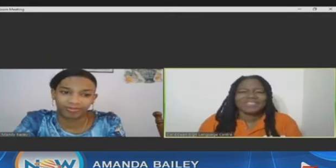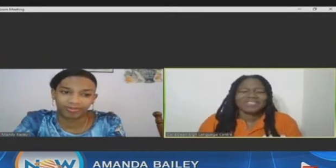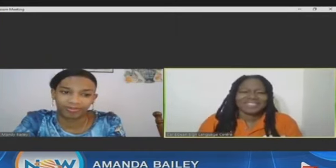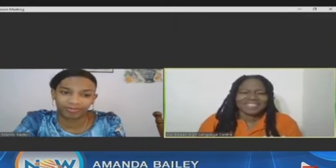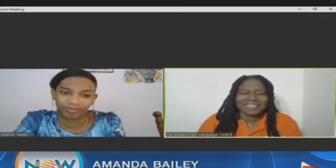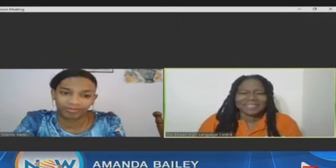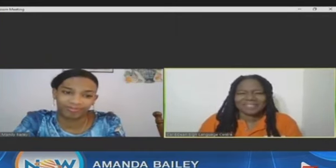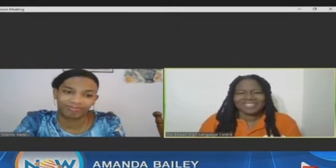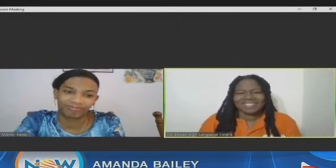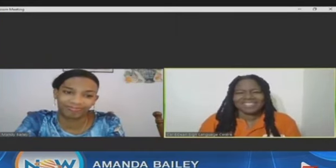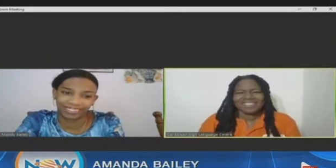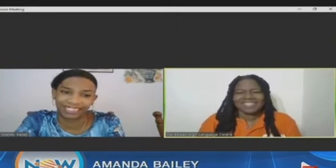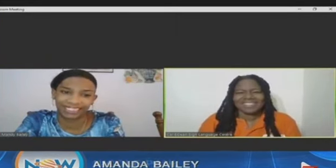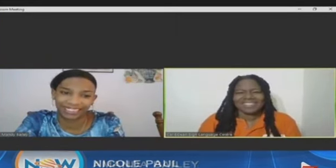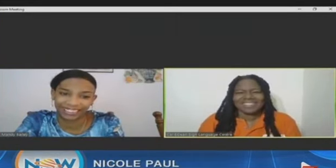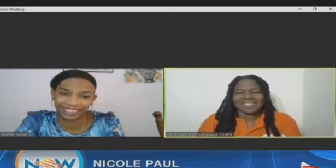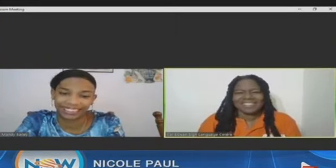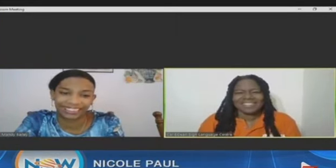school.